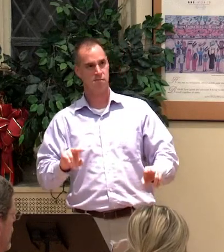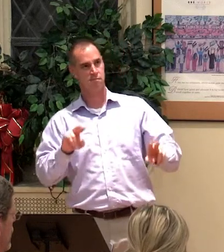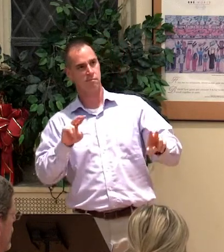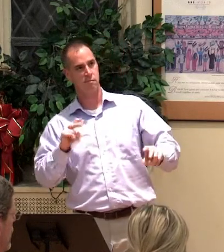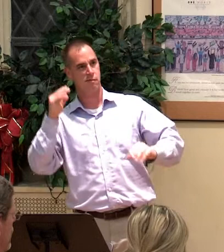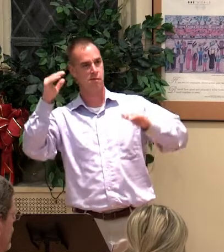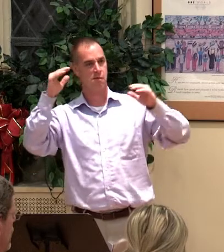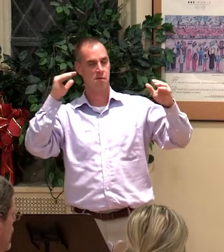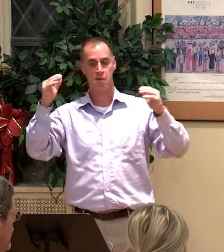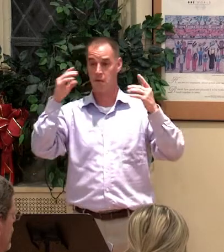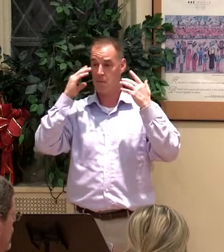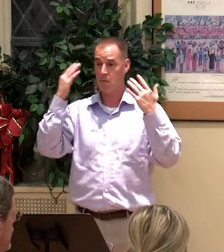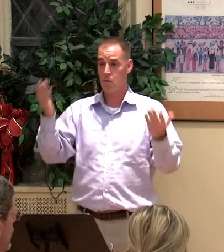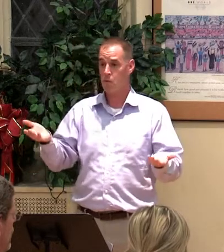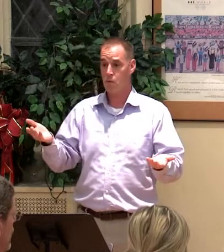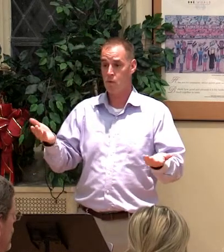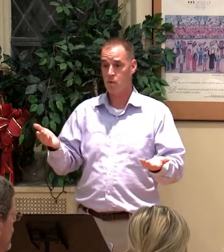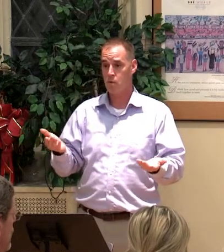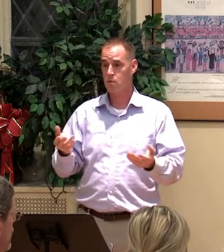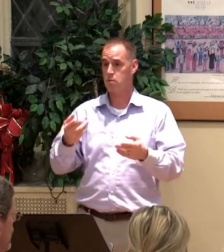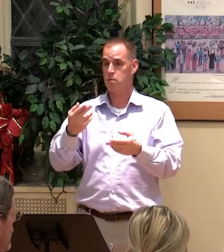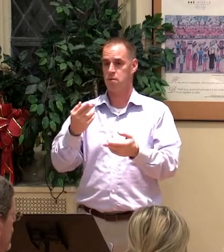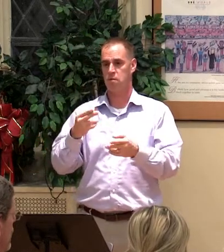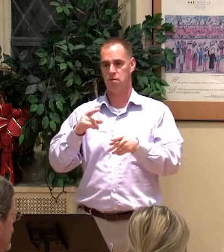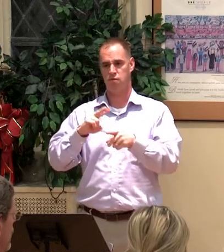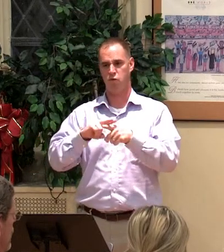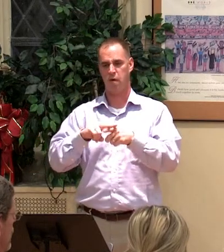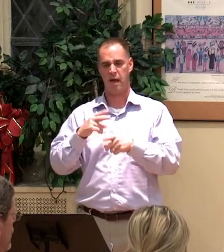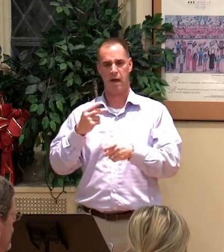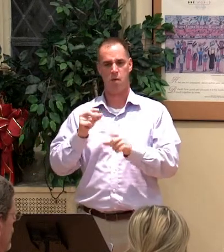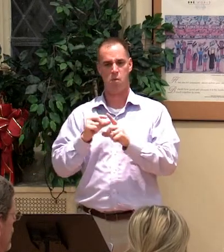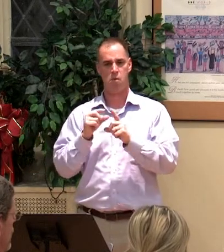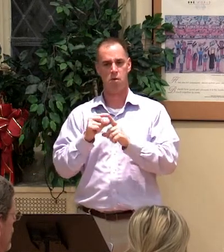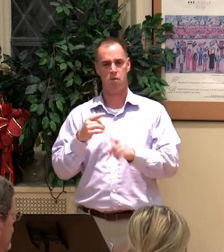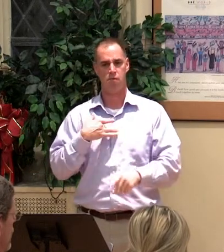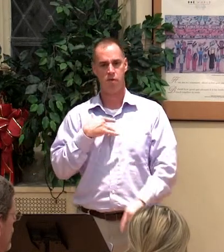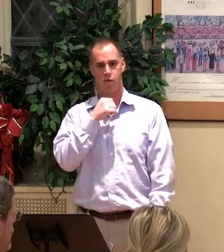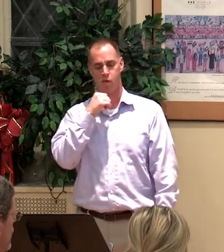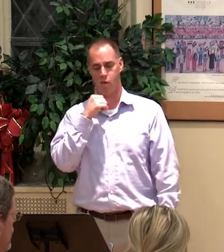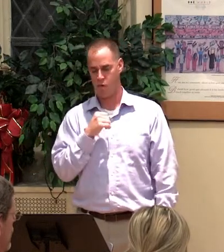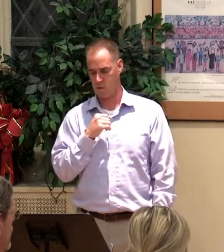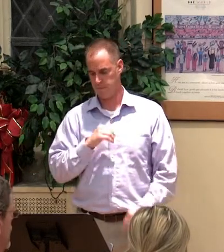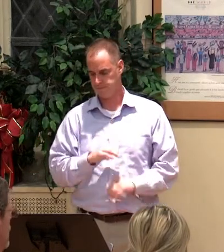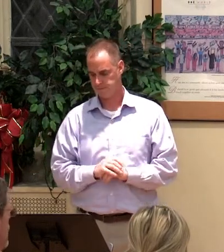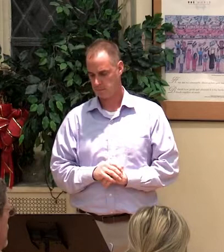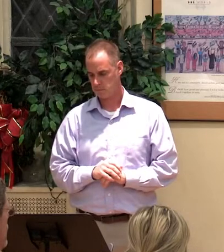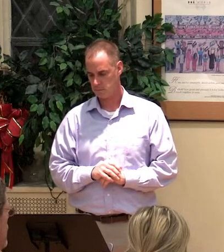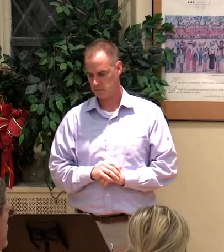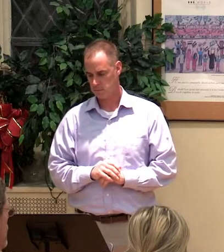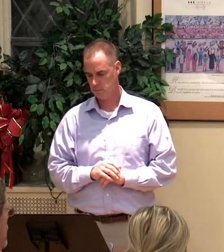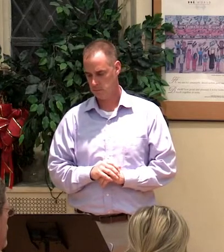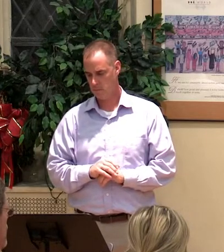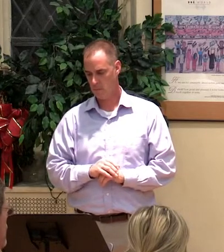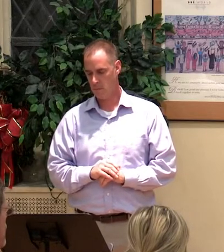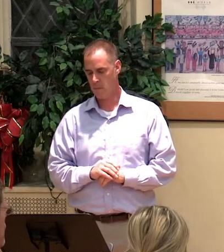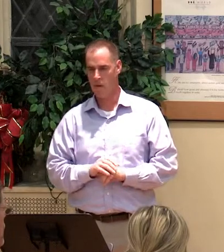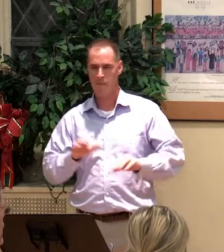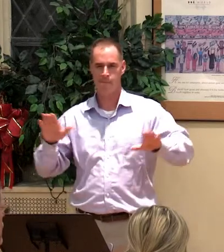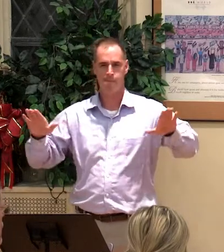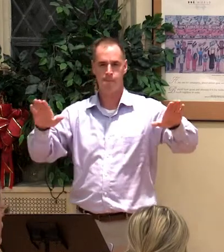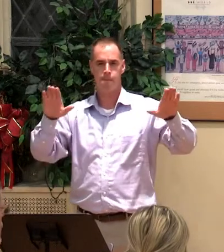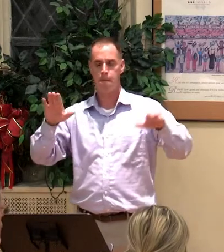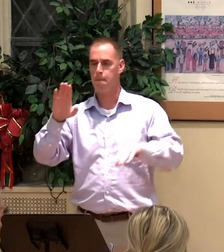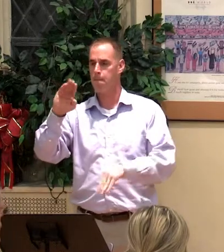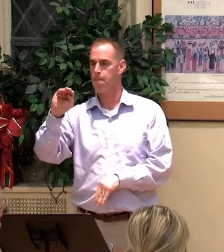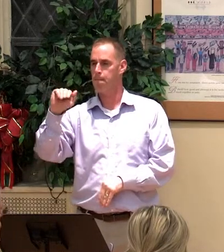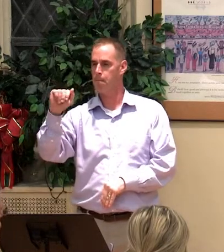knew was the new vocabulary word made us feel old. Magnificent. I'd say it over and over again, grinning